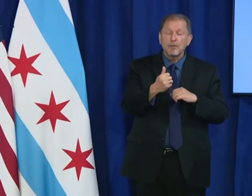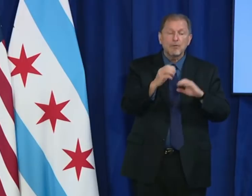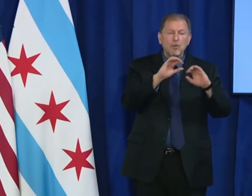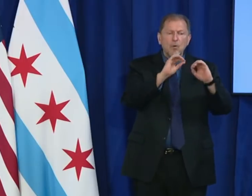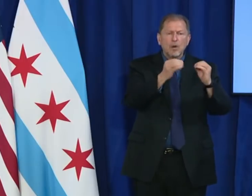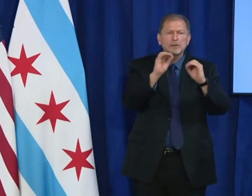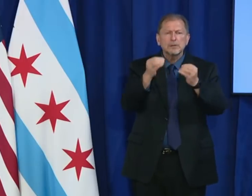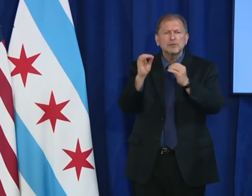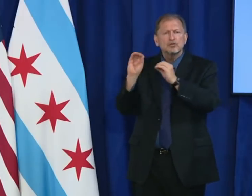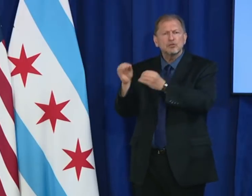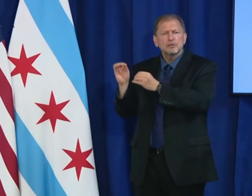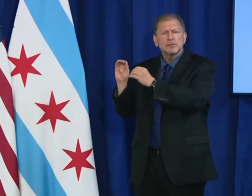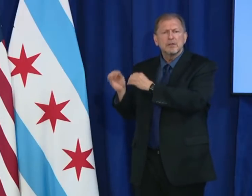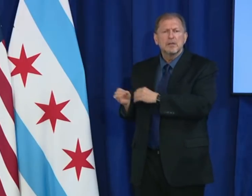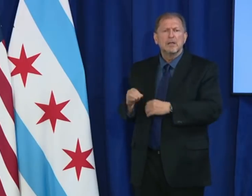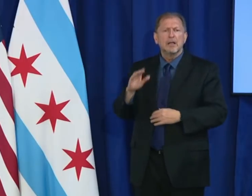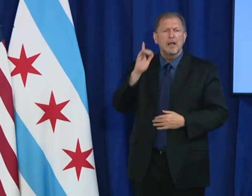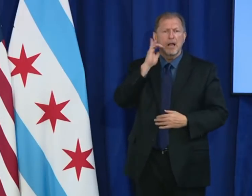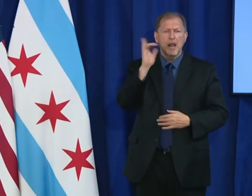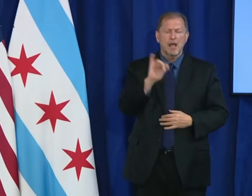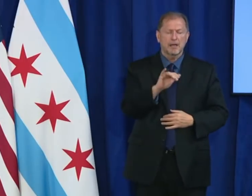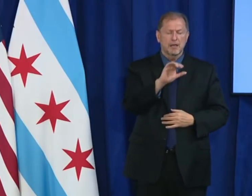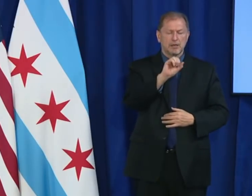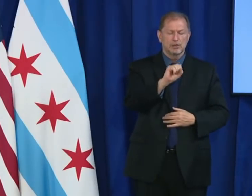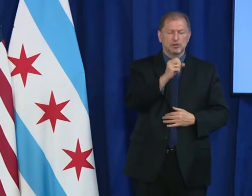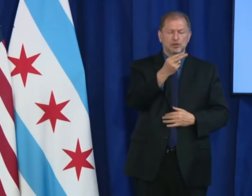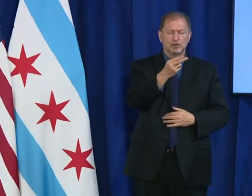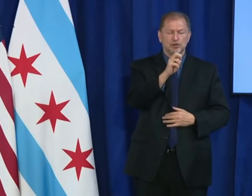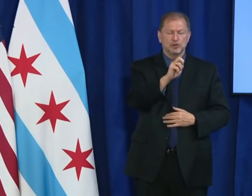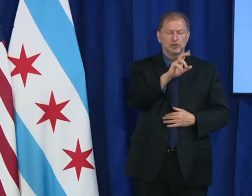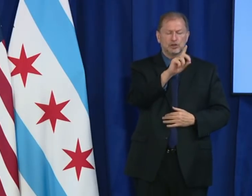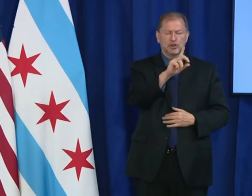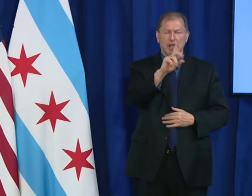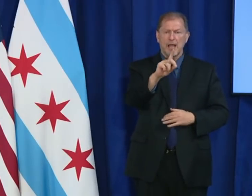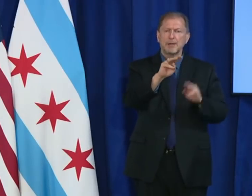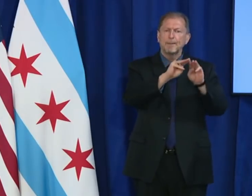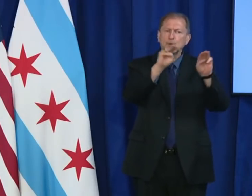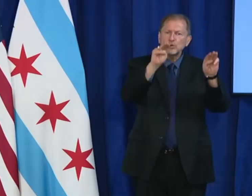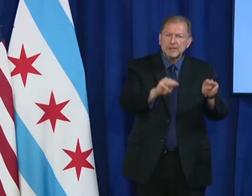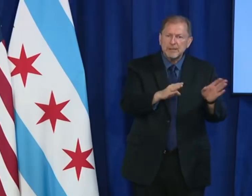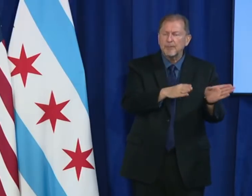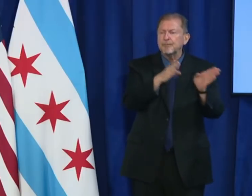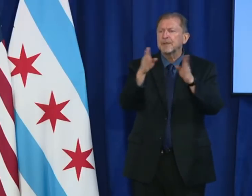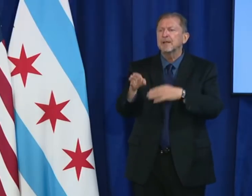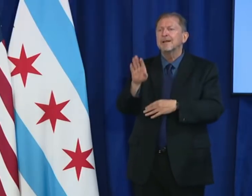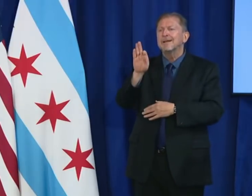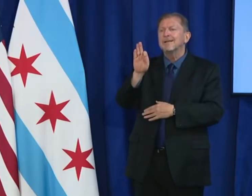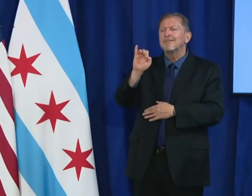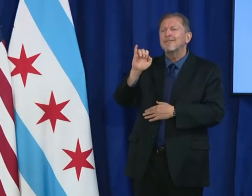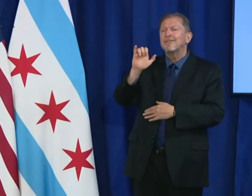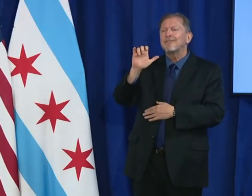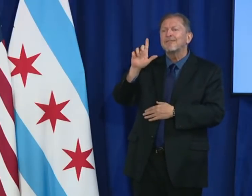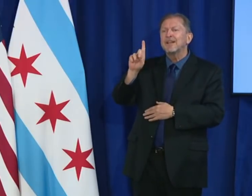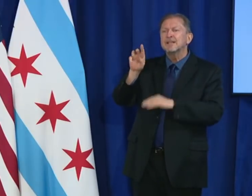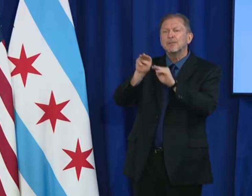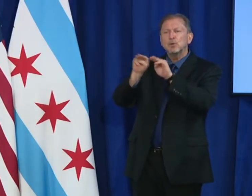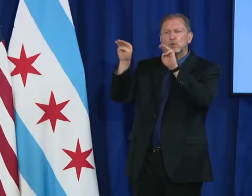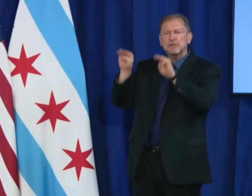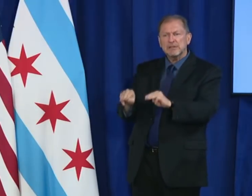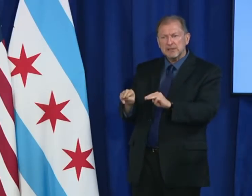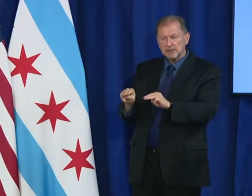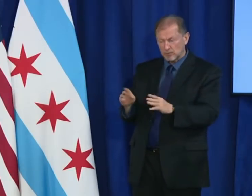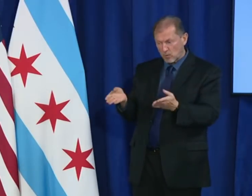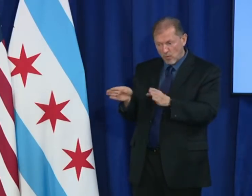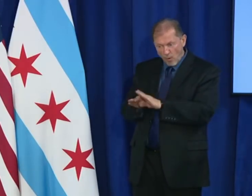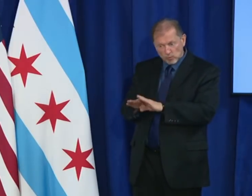they will close through the holidays today, Field Museum, etc., on whether they should remain open moving forward, and what